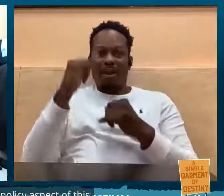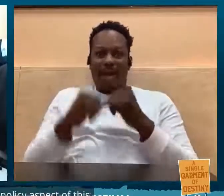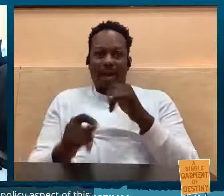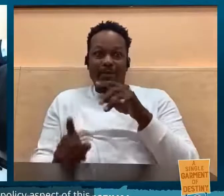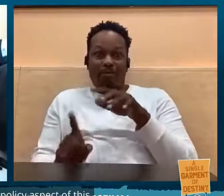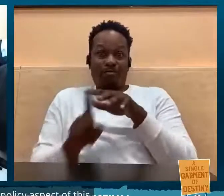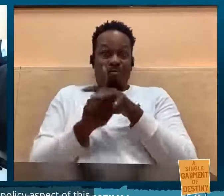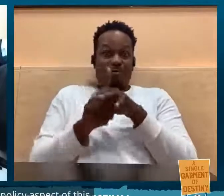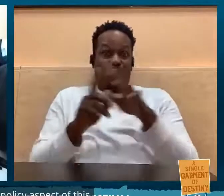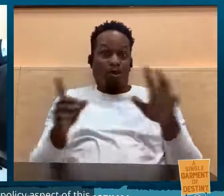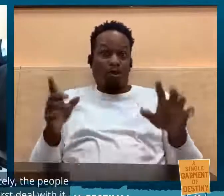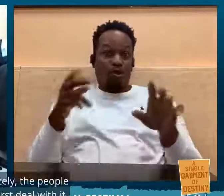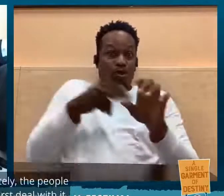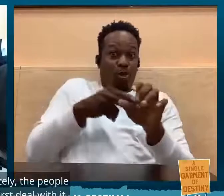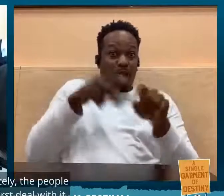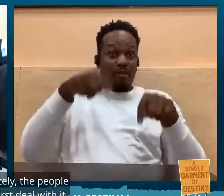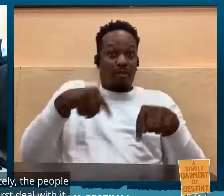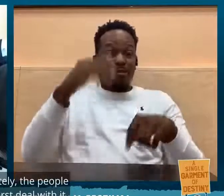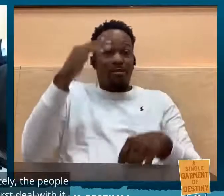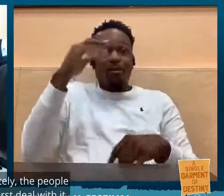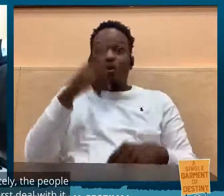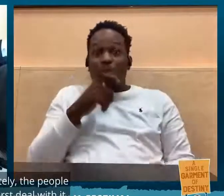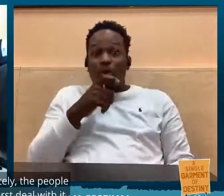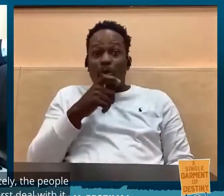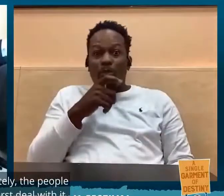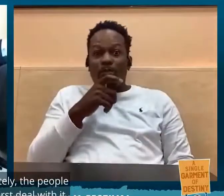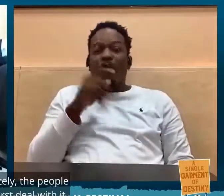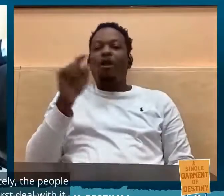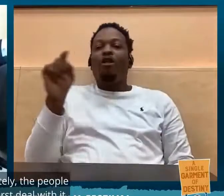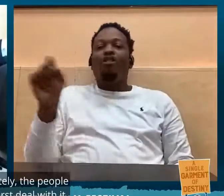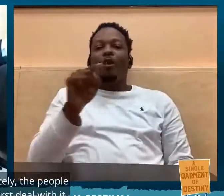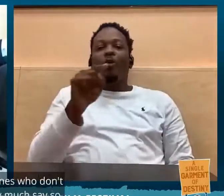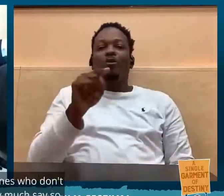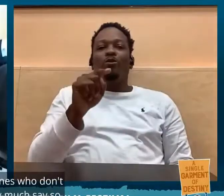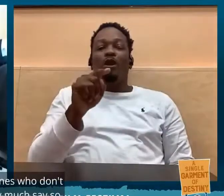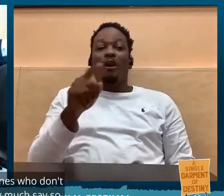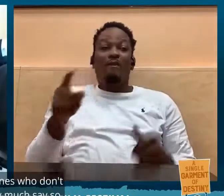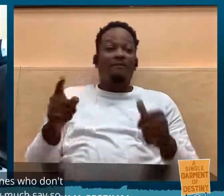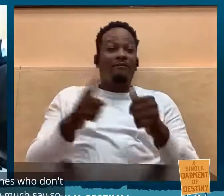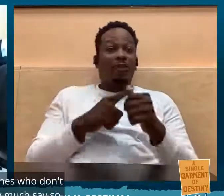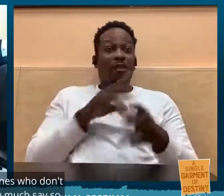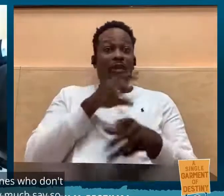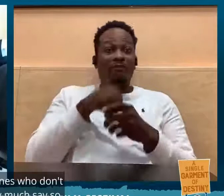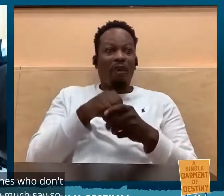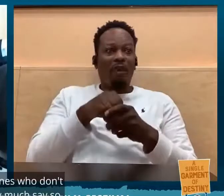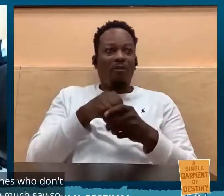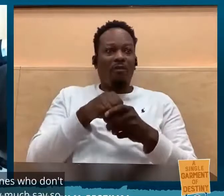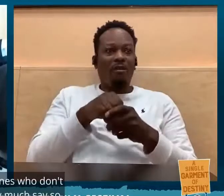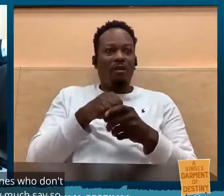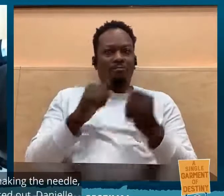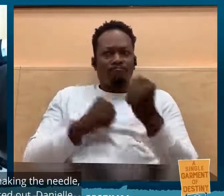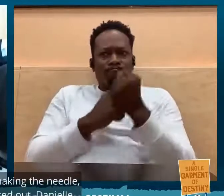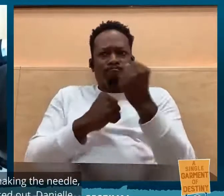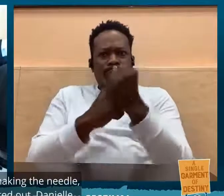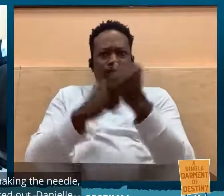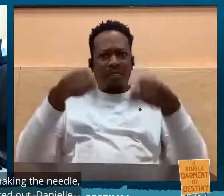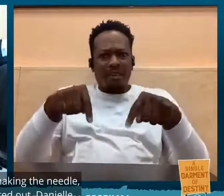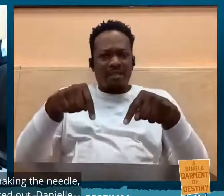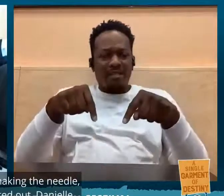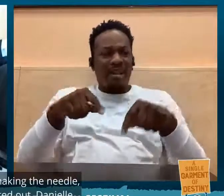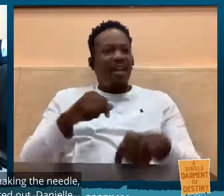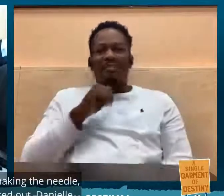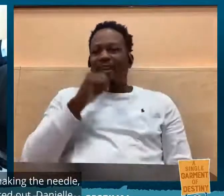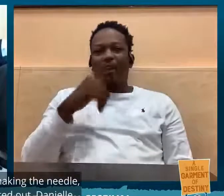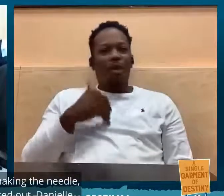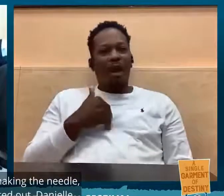on the policy aspect of this, unfortunately, the people who will first deal with it are the ones who don't have very much say-so in terms of